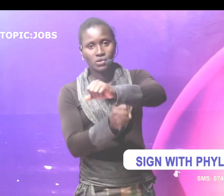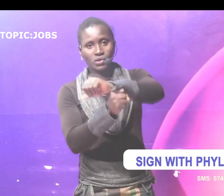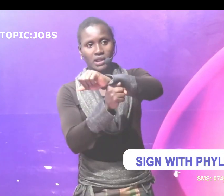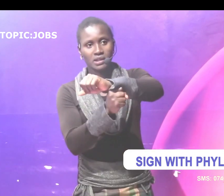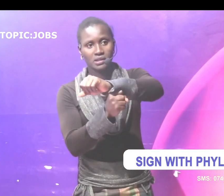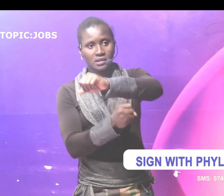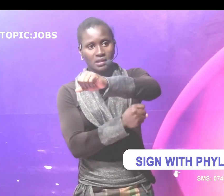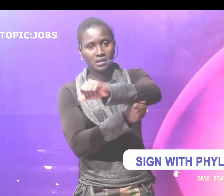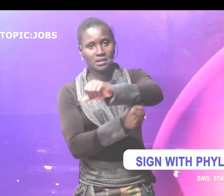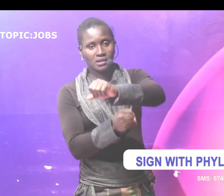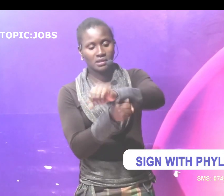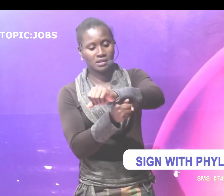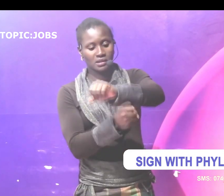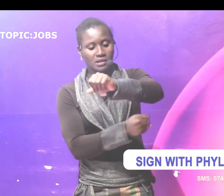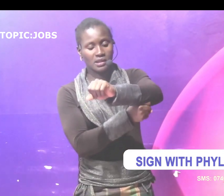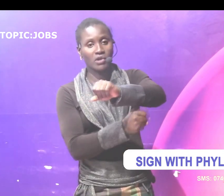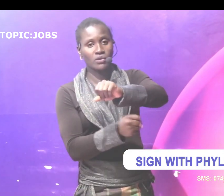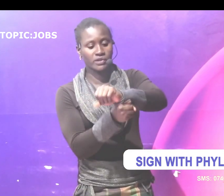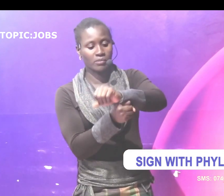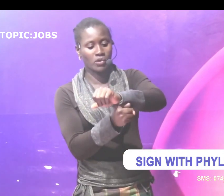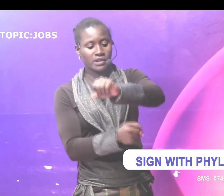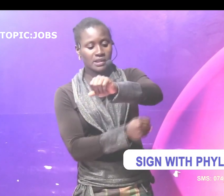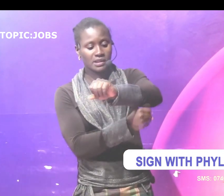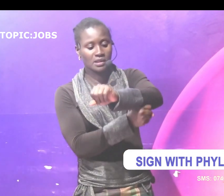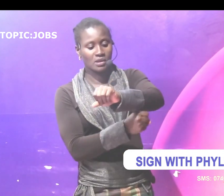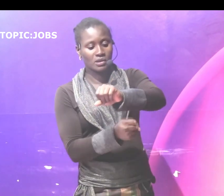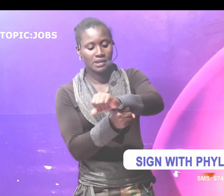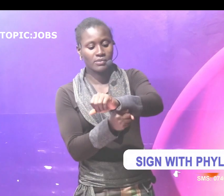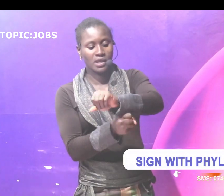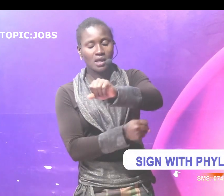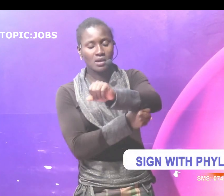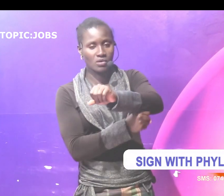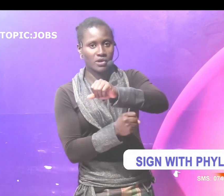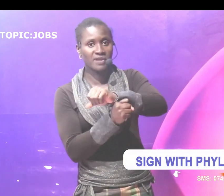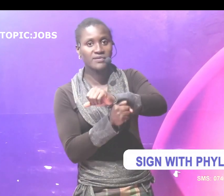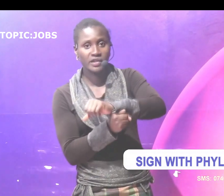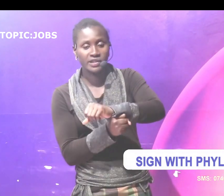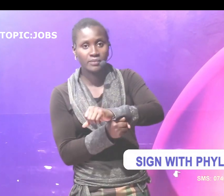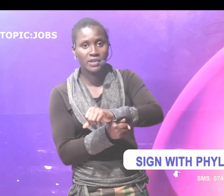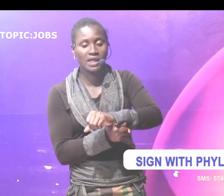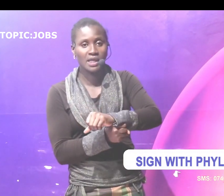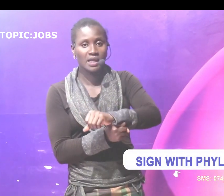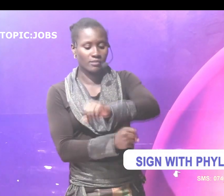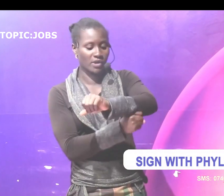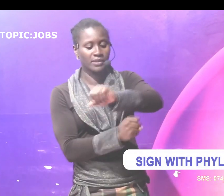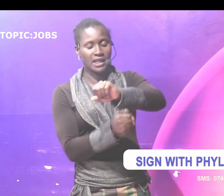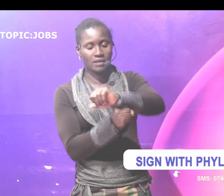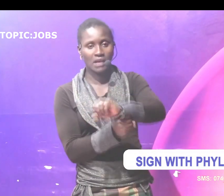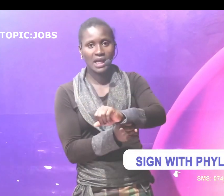donor, someone who supports something or gives out something, maybe like blood,